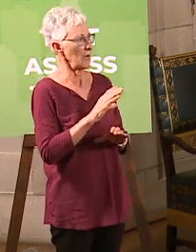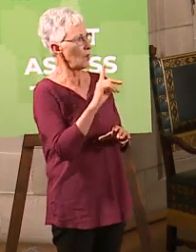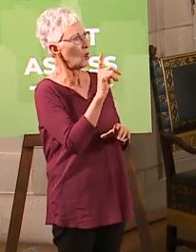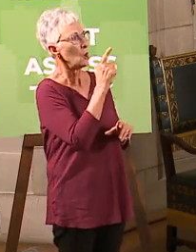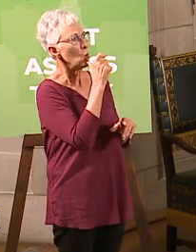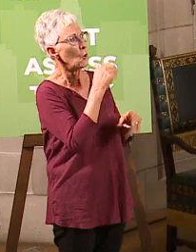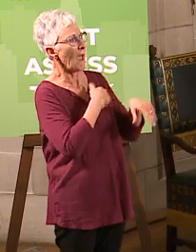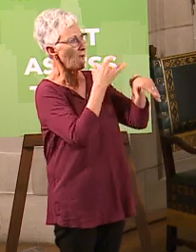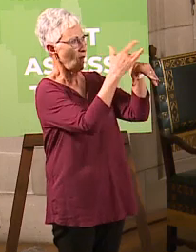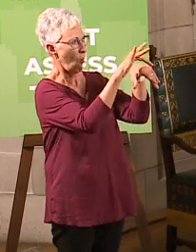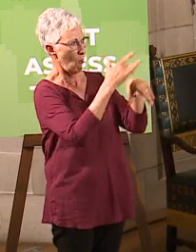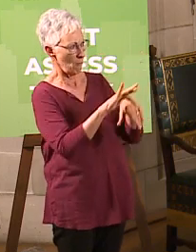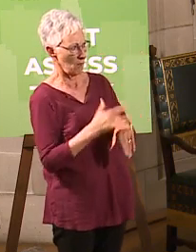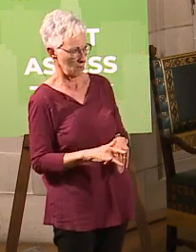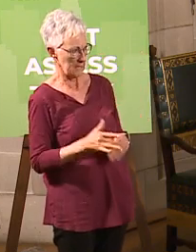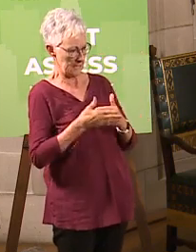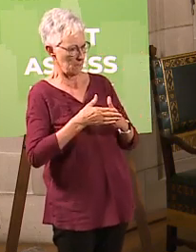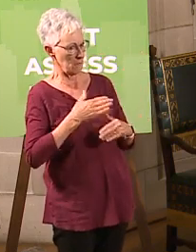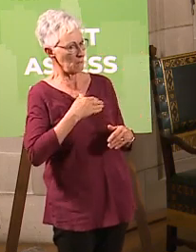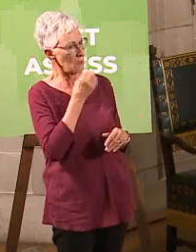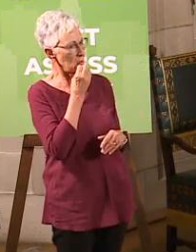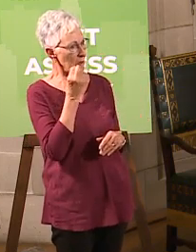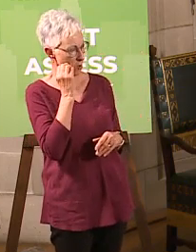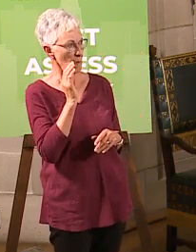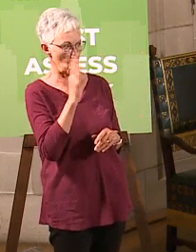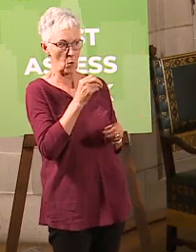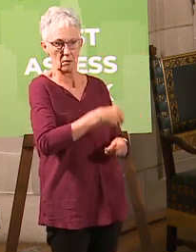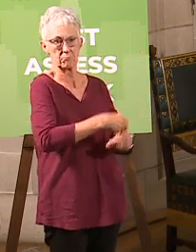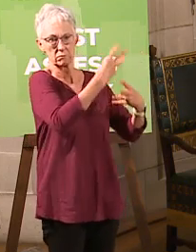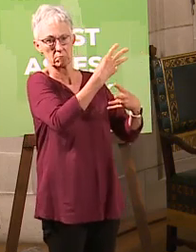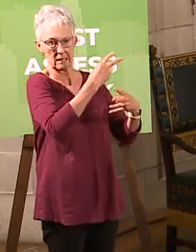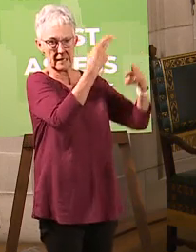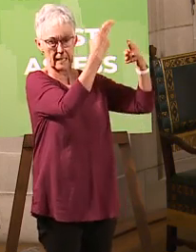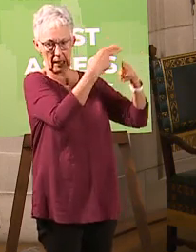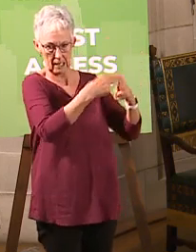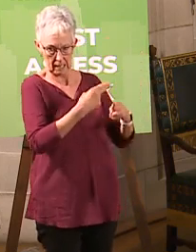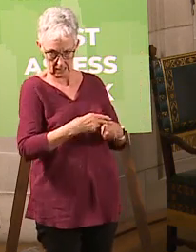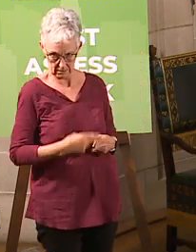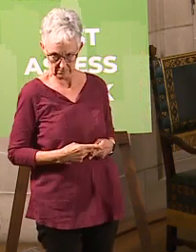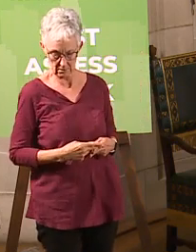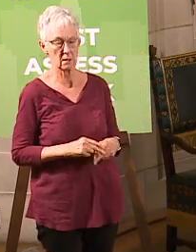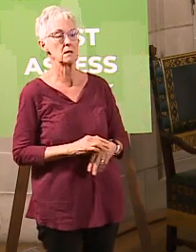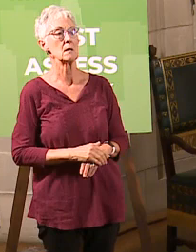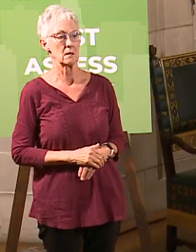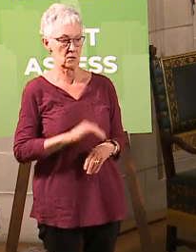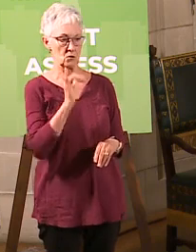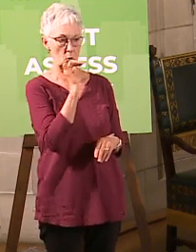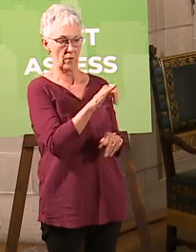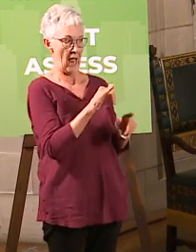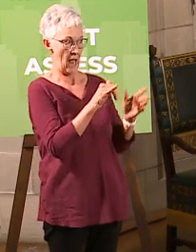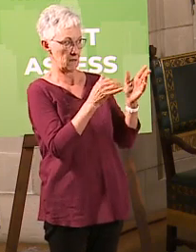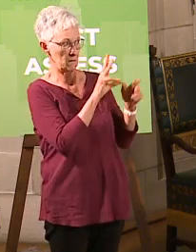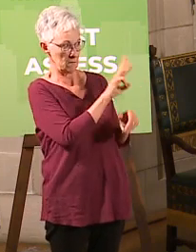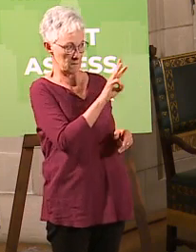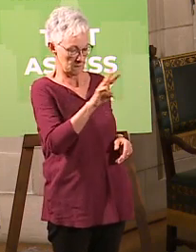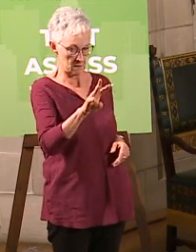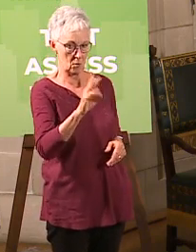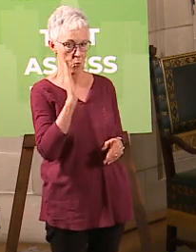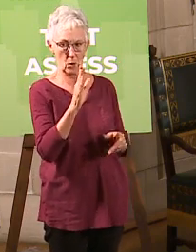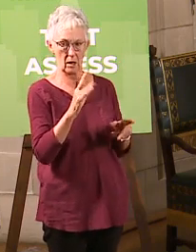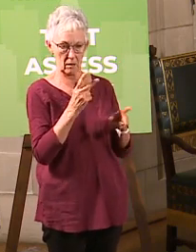website was created to help families find safe, high-quality child care. A public-private collaboration of agencies and